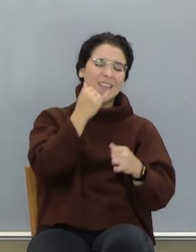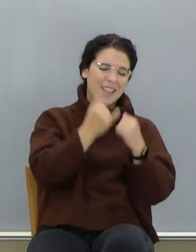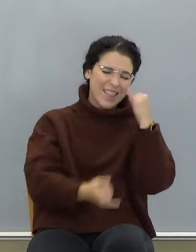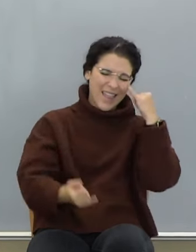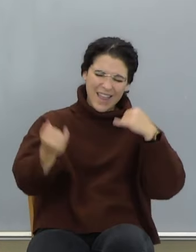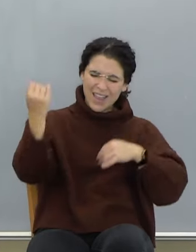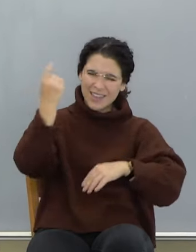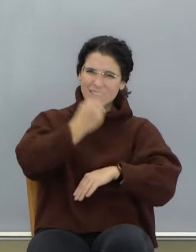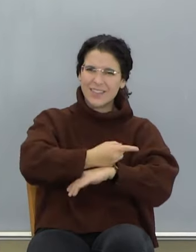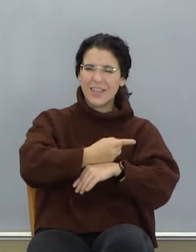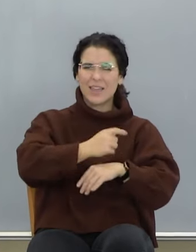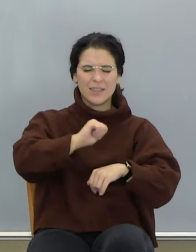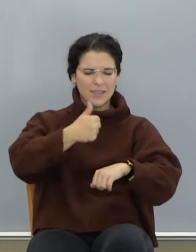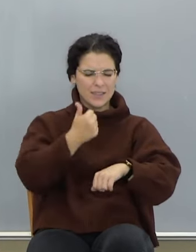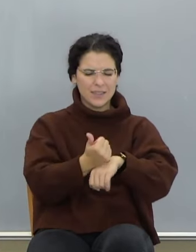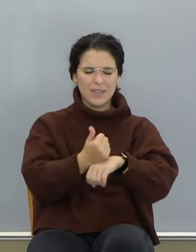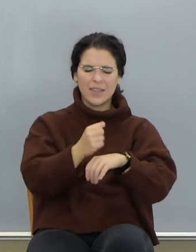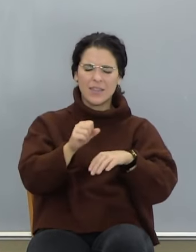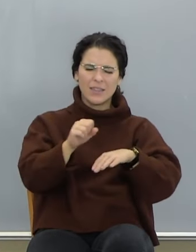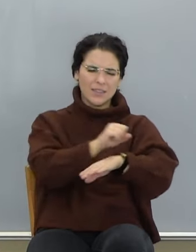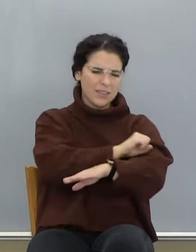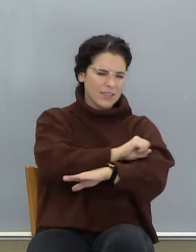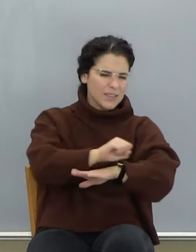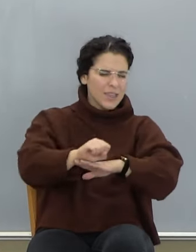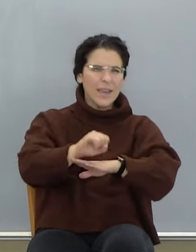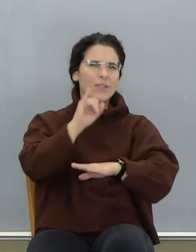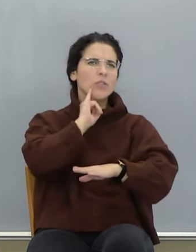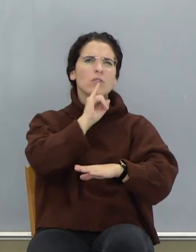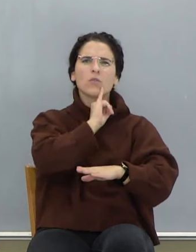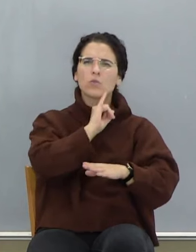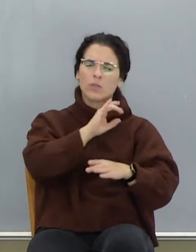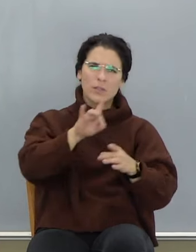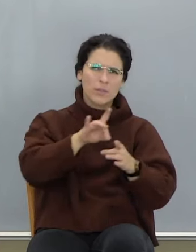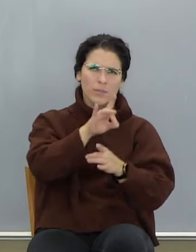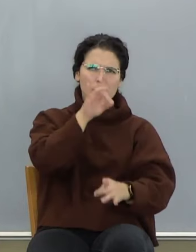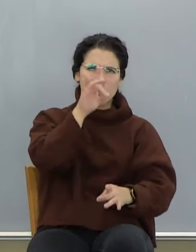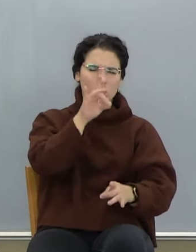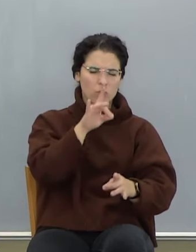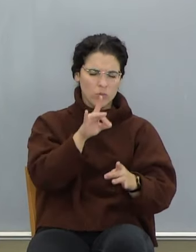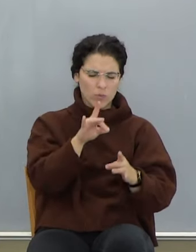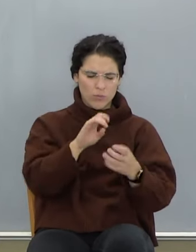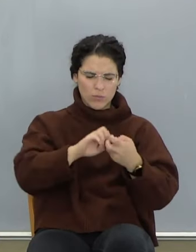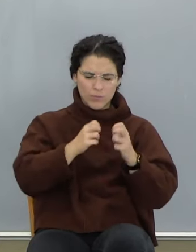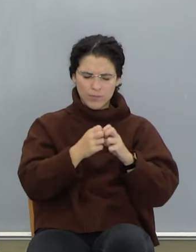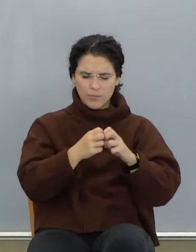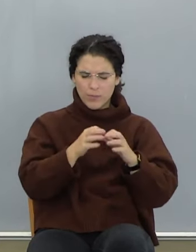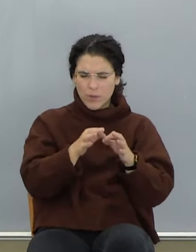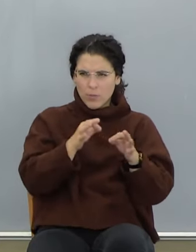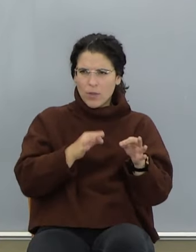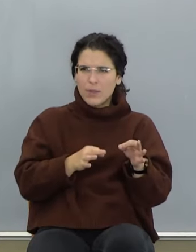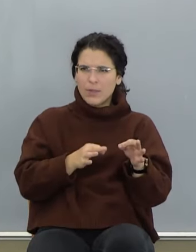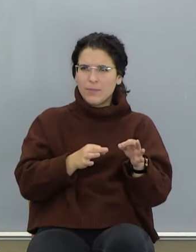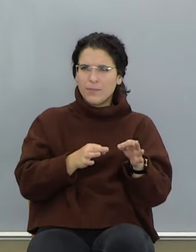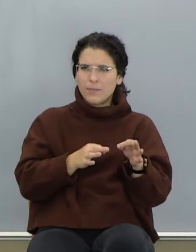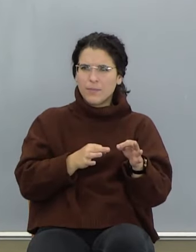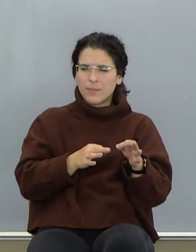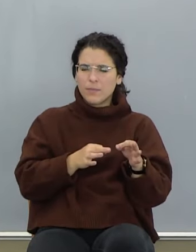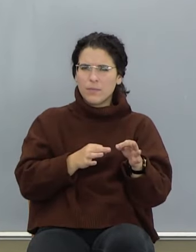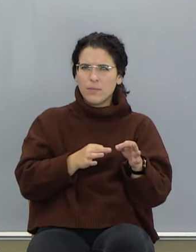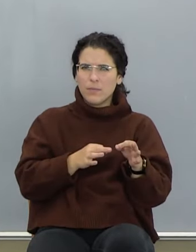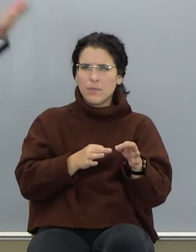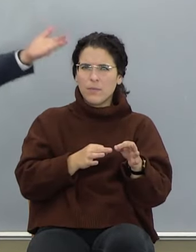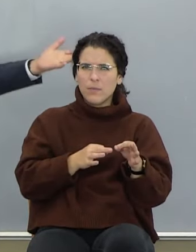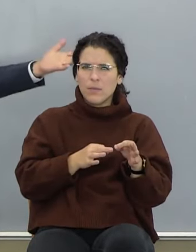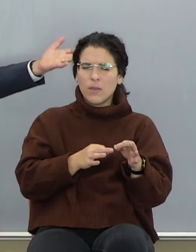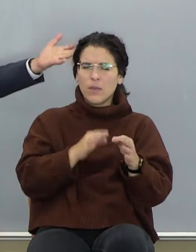days, it sets the stage, Israel's spiritual predicament that precedes, I just erased it, precedes